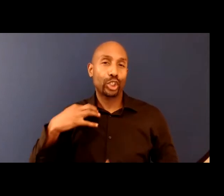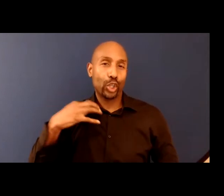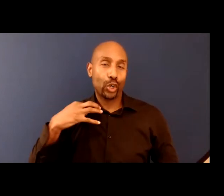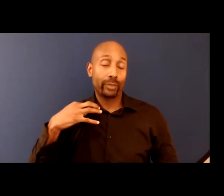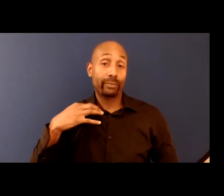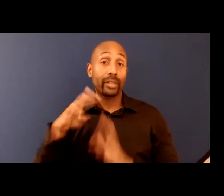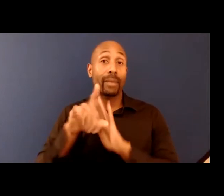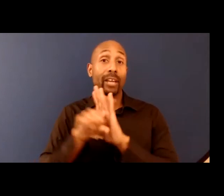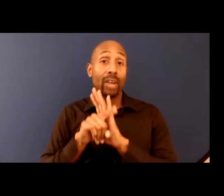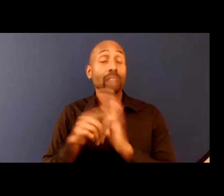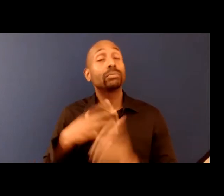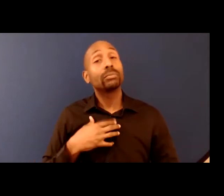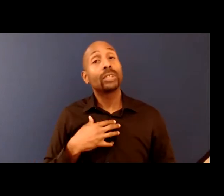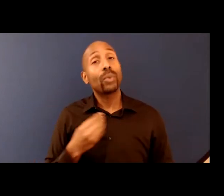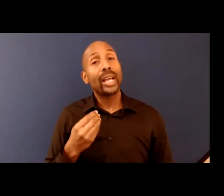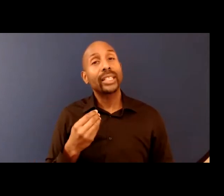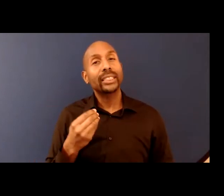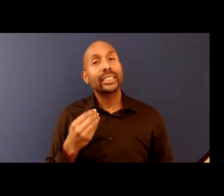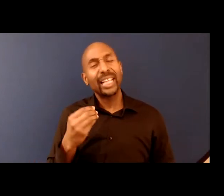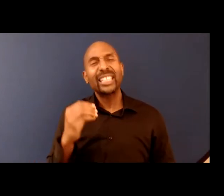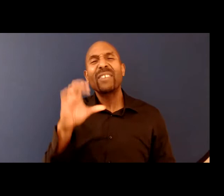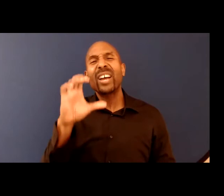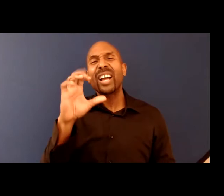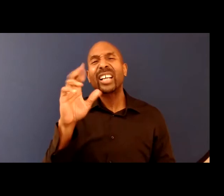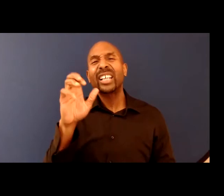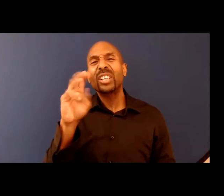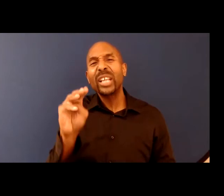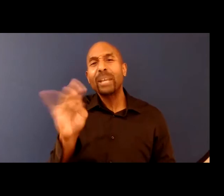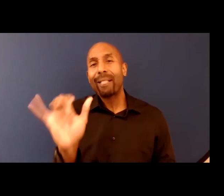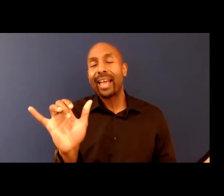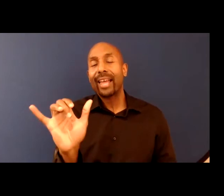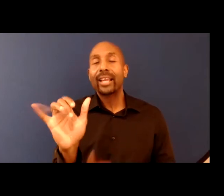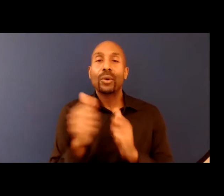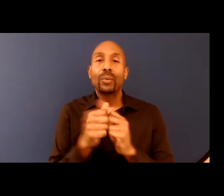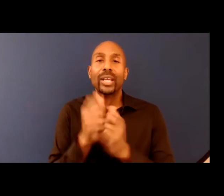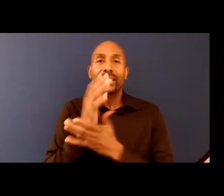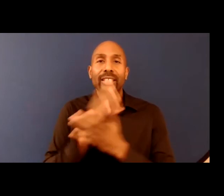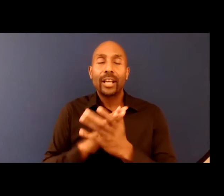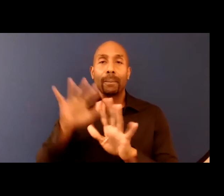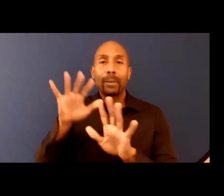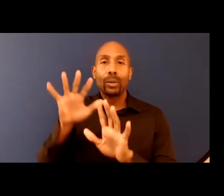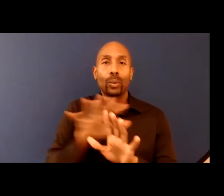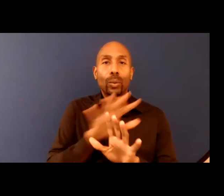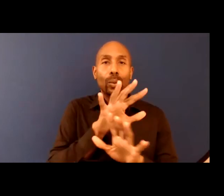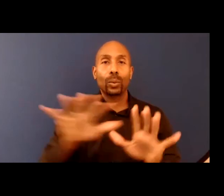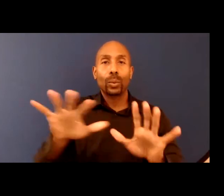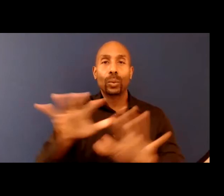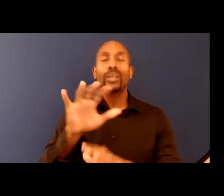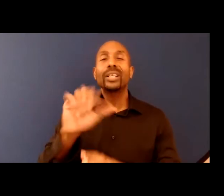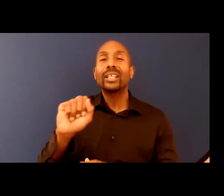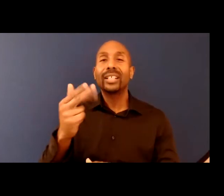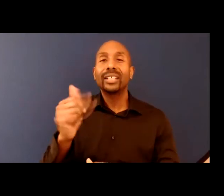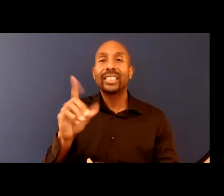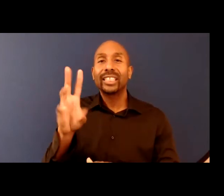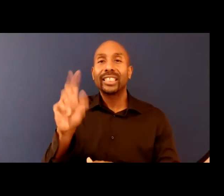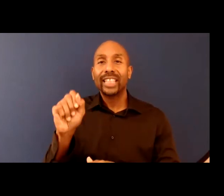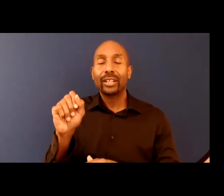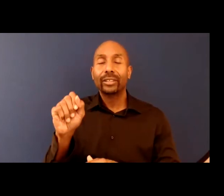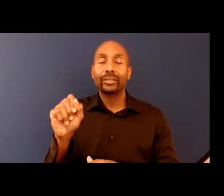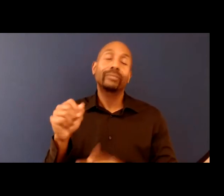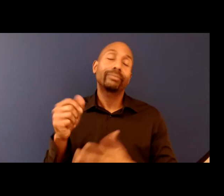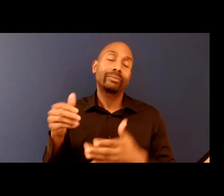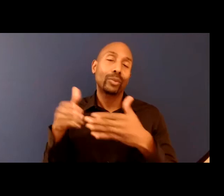is white, a creamy white with some shadows going on in the corner of my basement